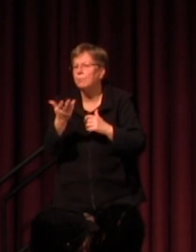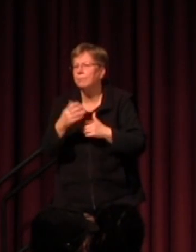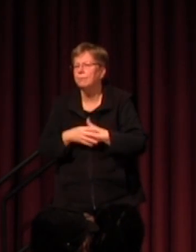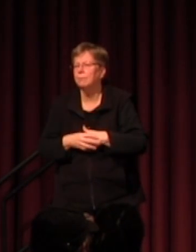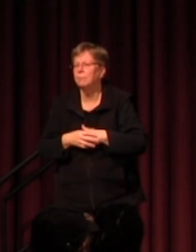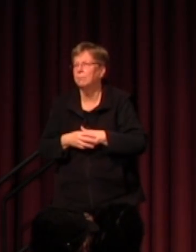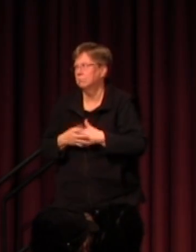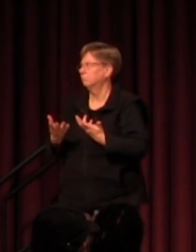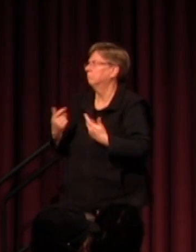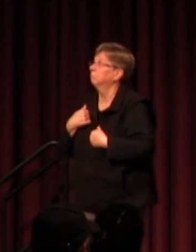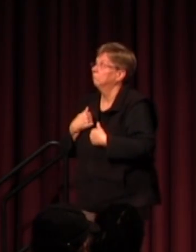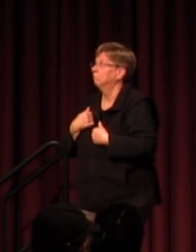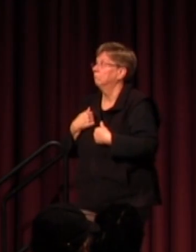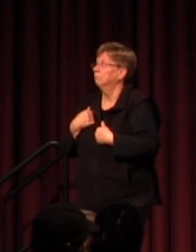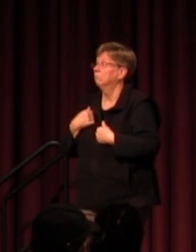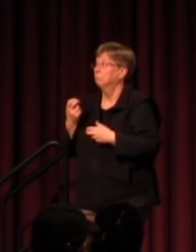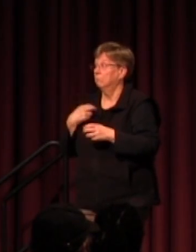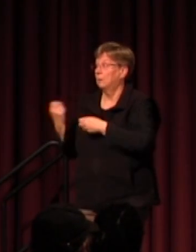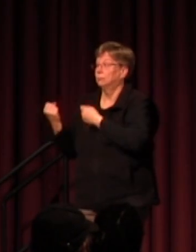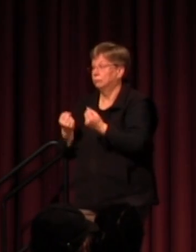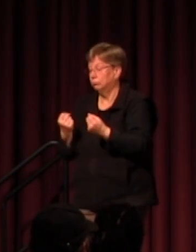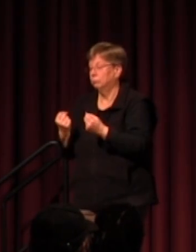Well, you know, I locked my car.